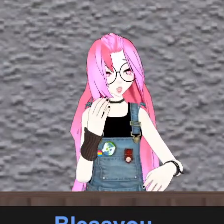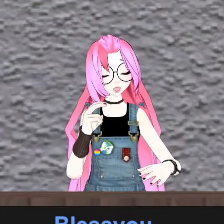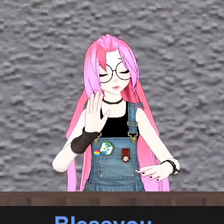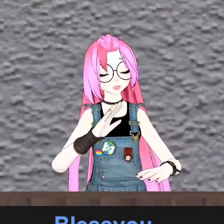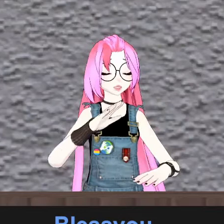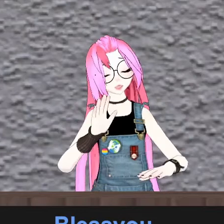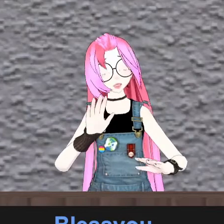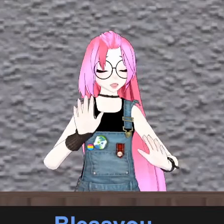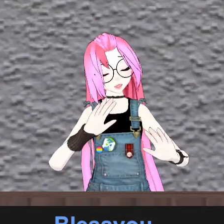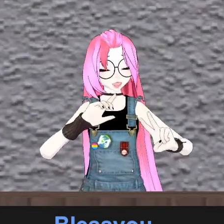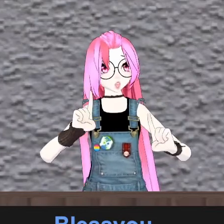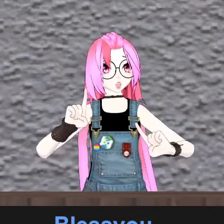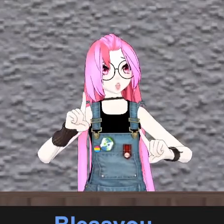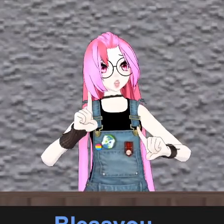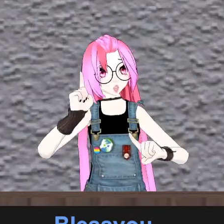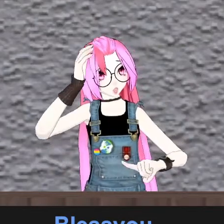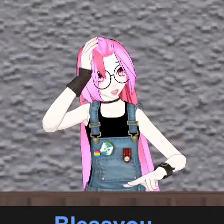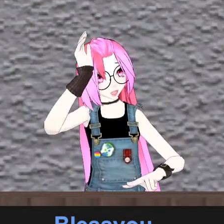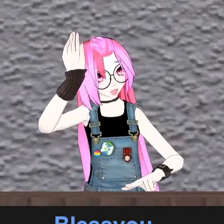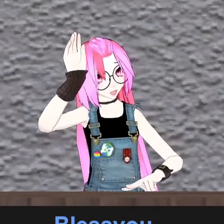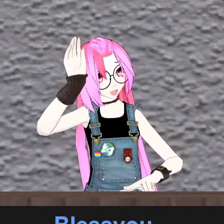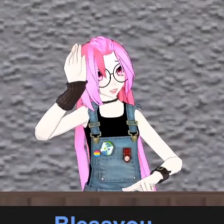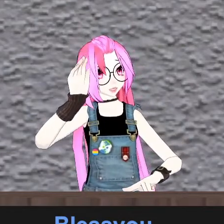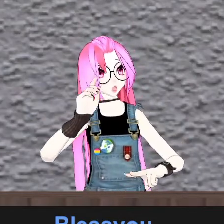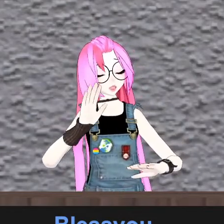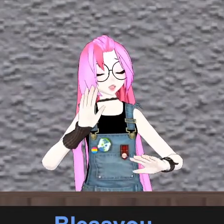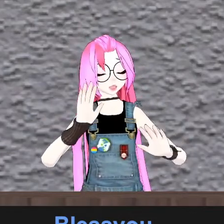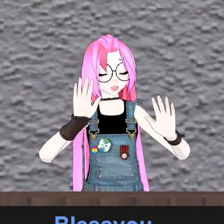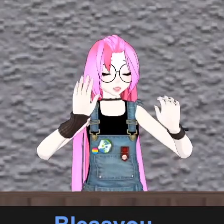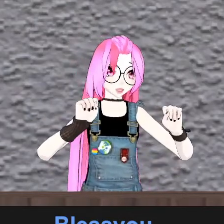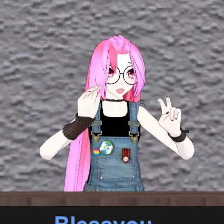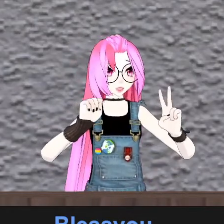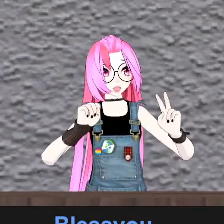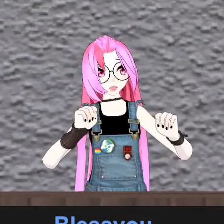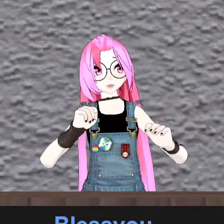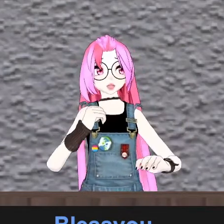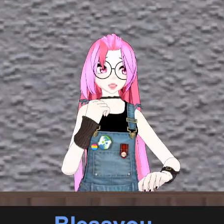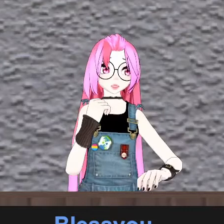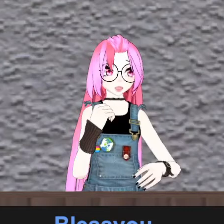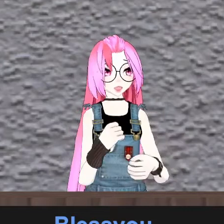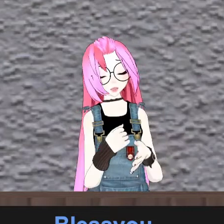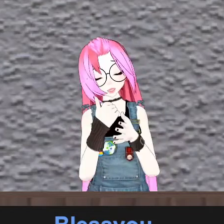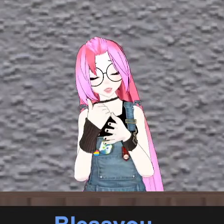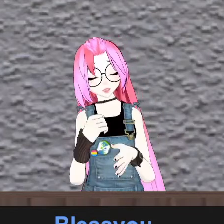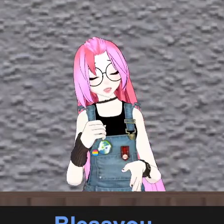So speech can be different depending on context. So if you're talking about speech as in like I'm receiving speech